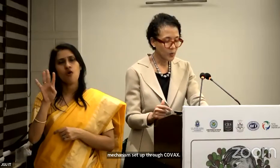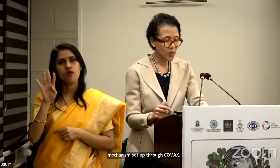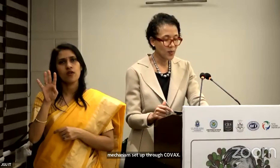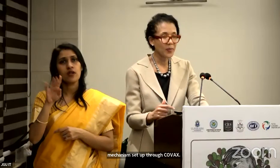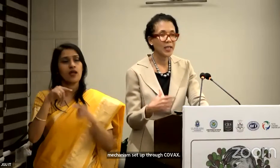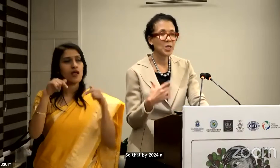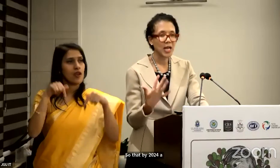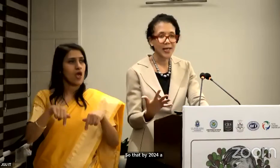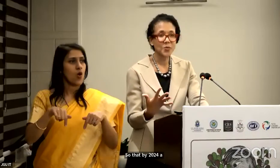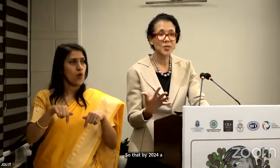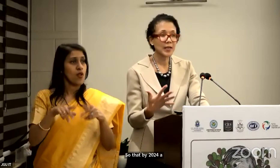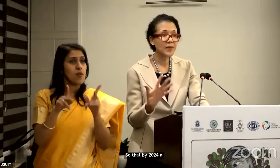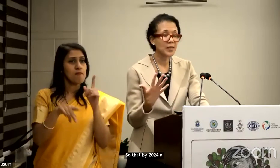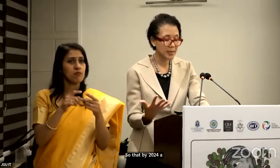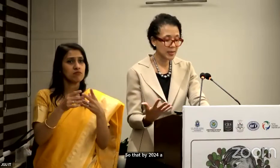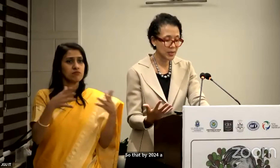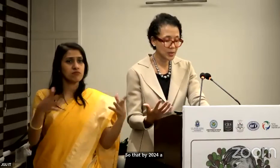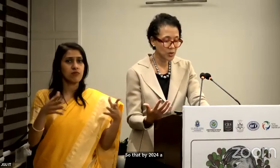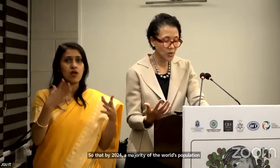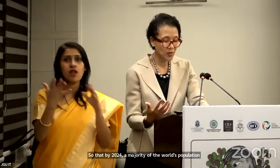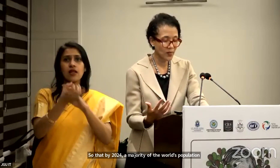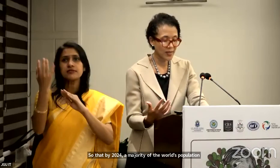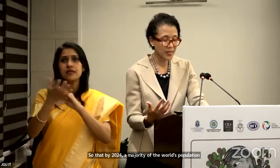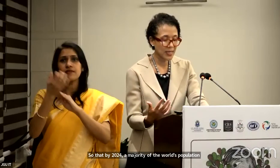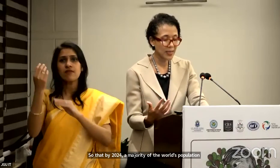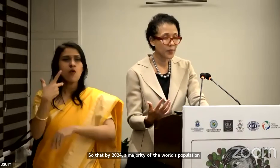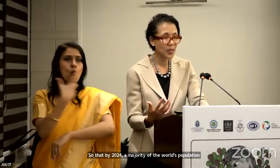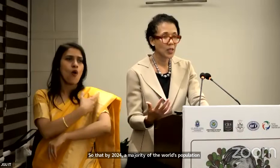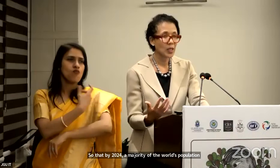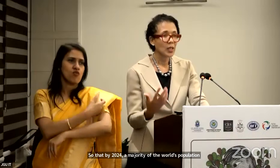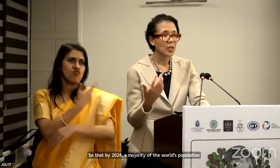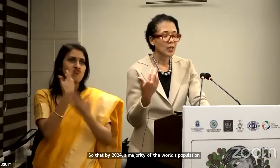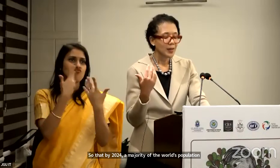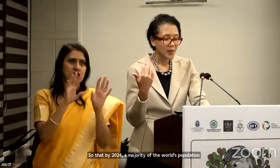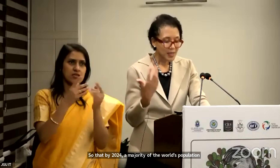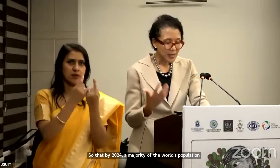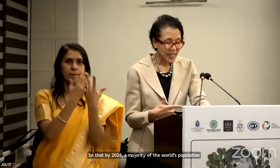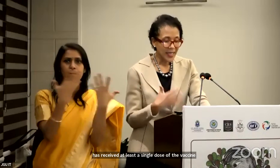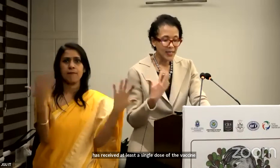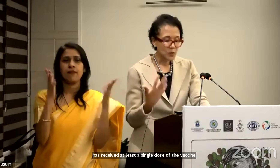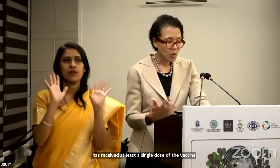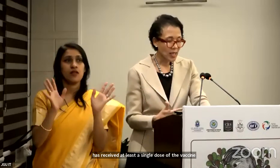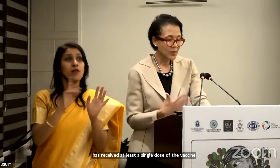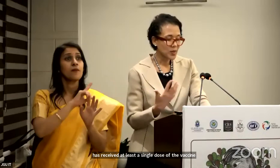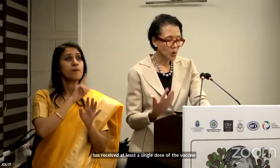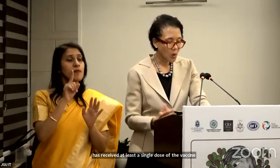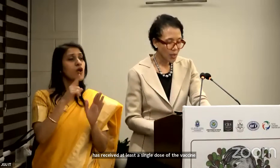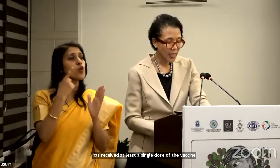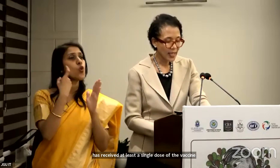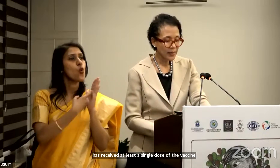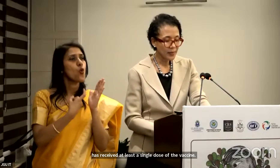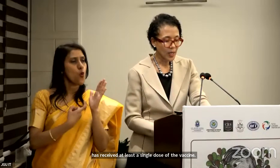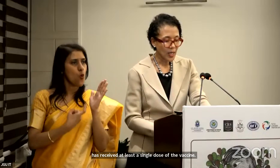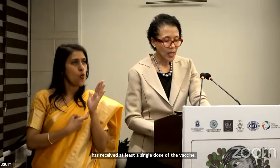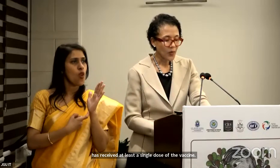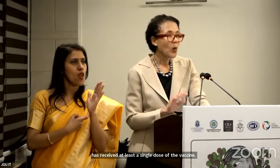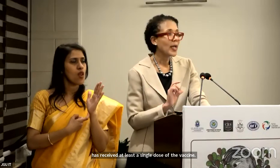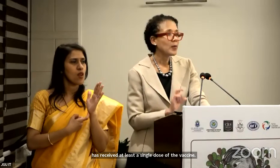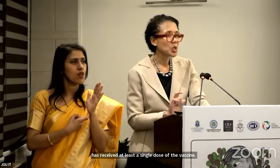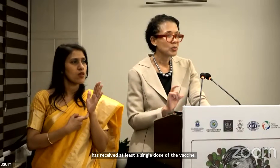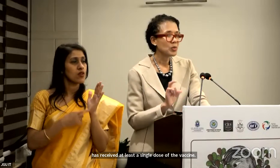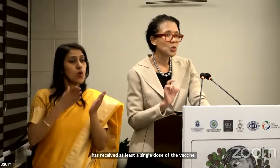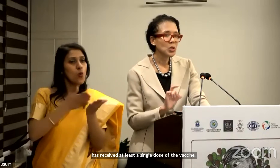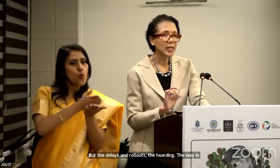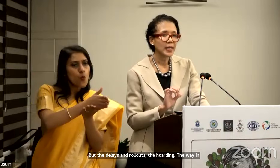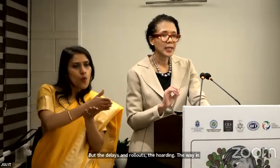of the world's population has received at least a single dose of the vaccine. But the delays and rollouts, the hoarding, the way